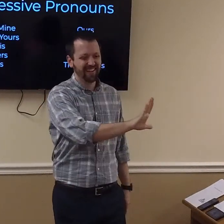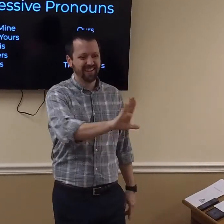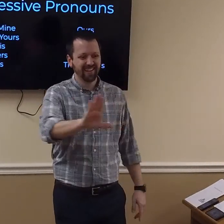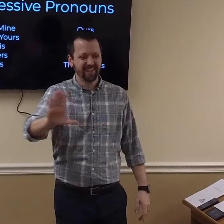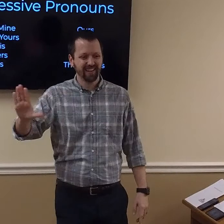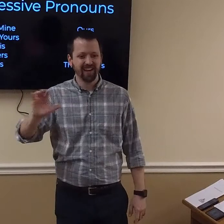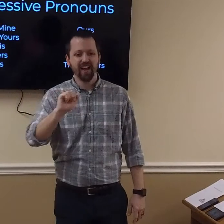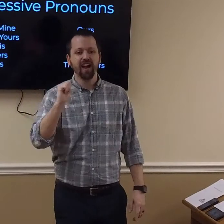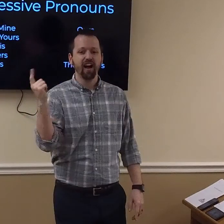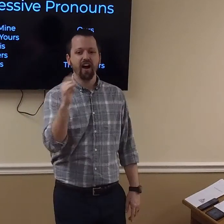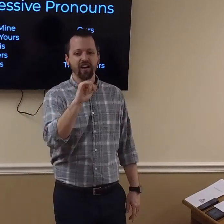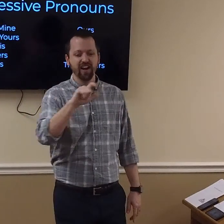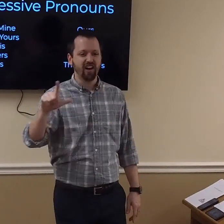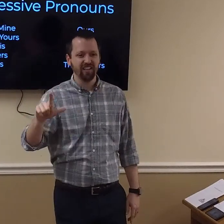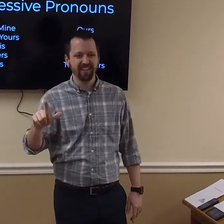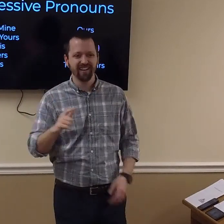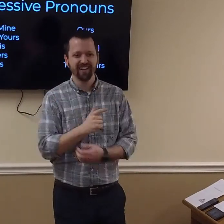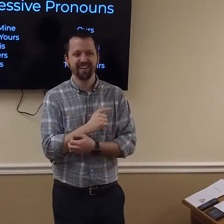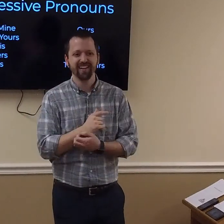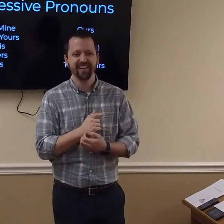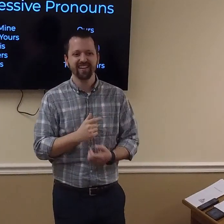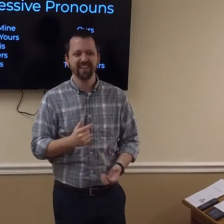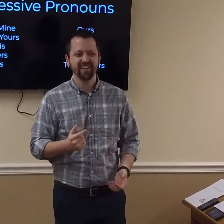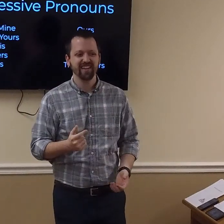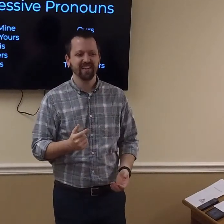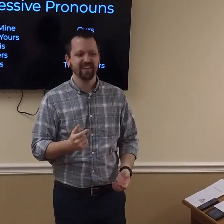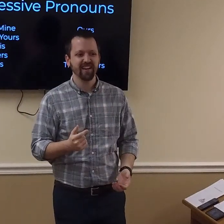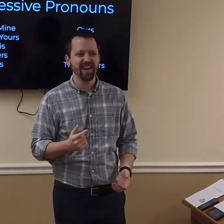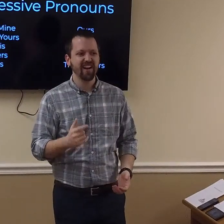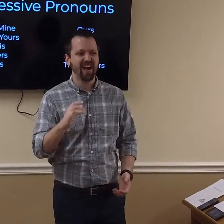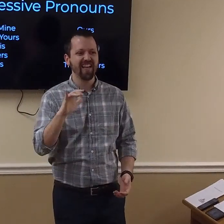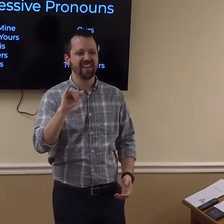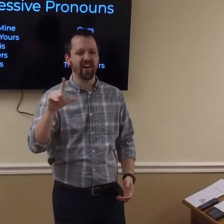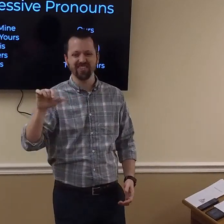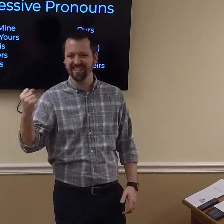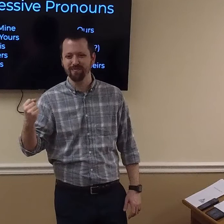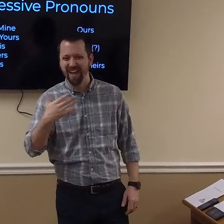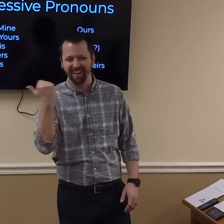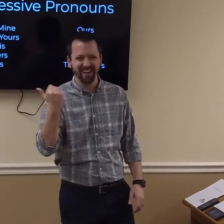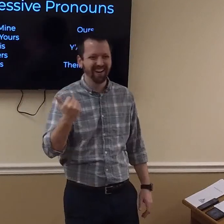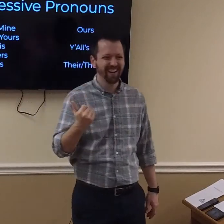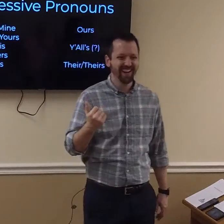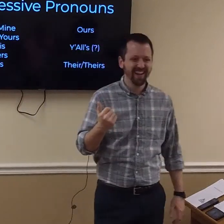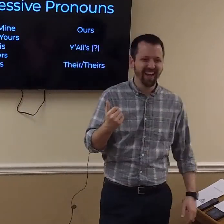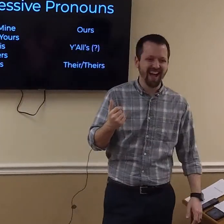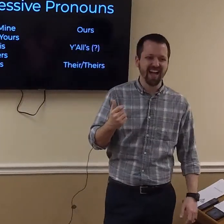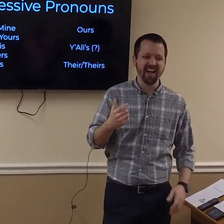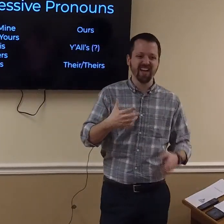all y'all. Yeah, All y'all. All y'all. Oh my god. No, I like y'all's is better. I like